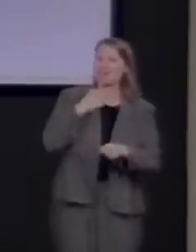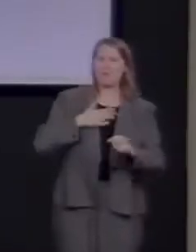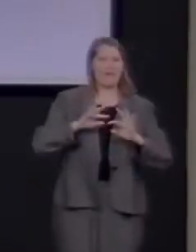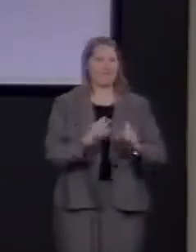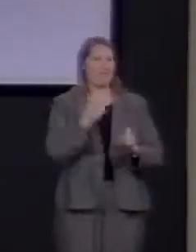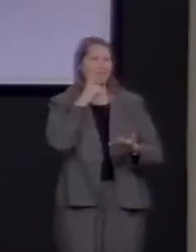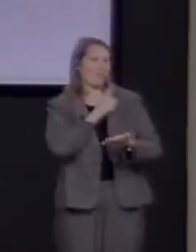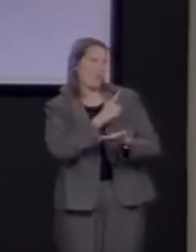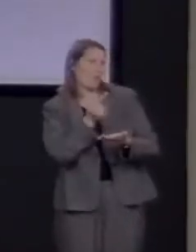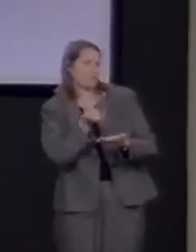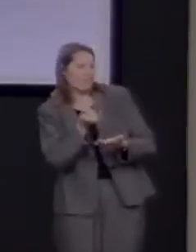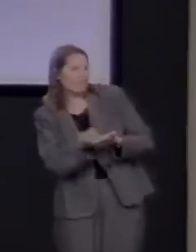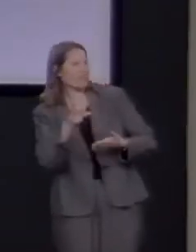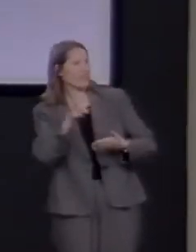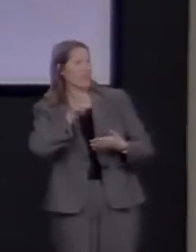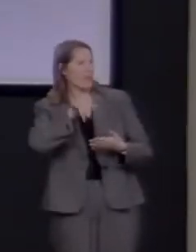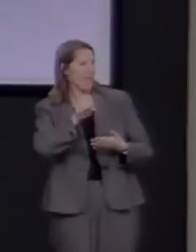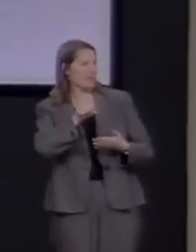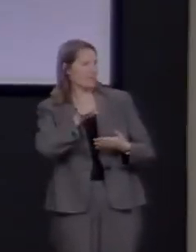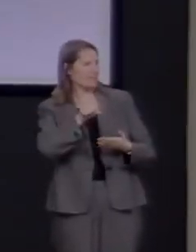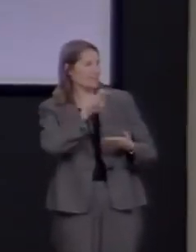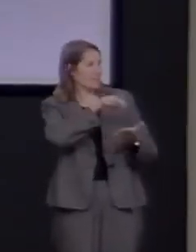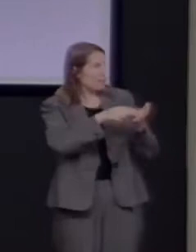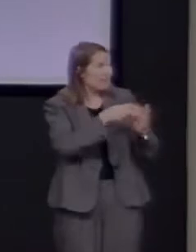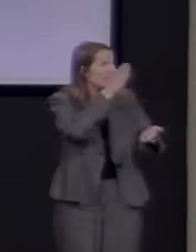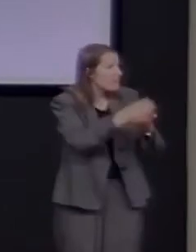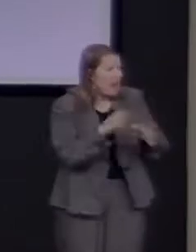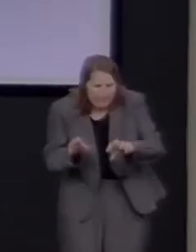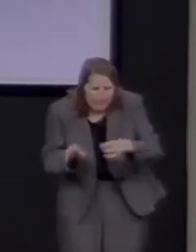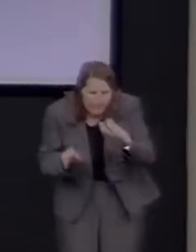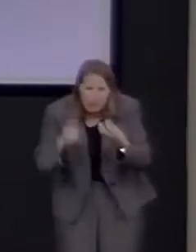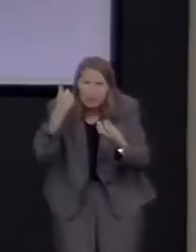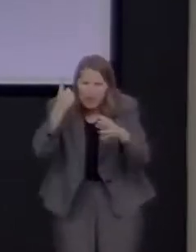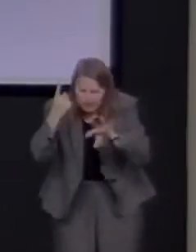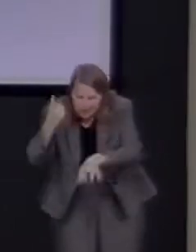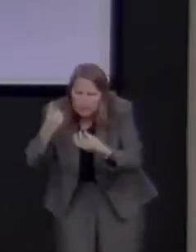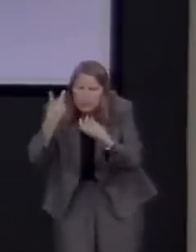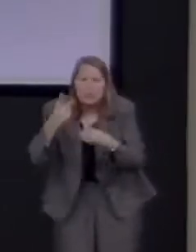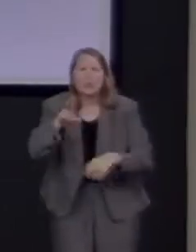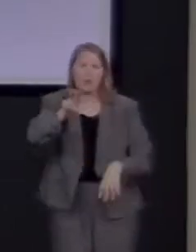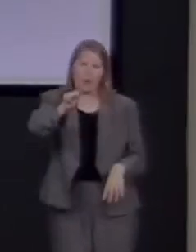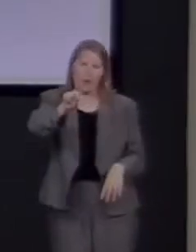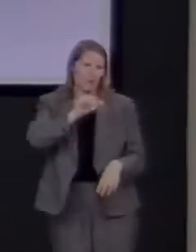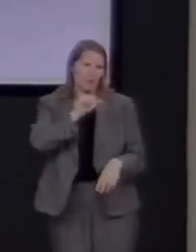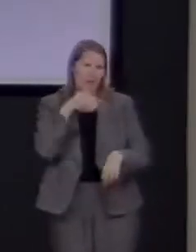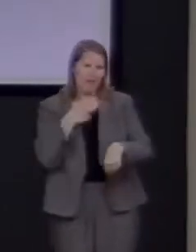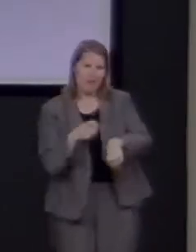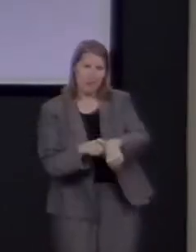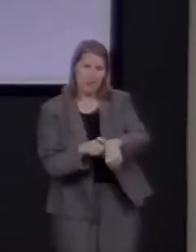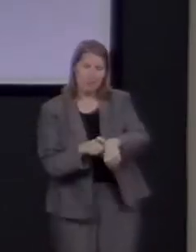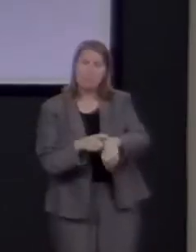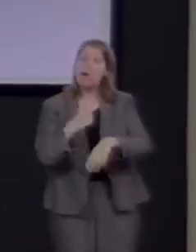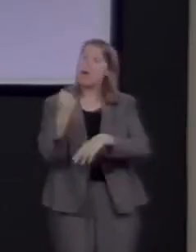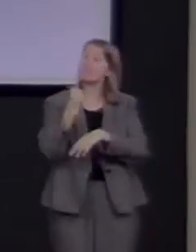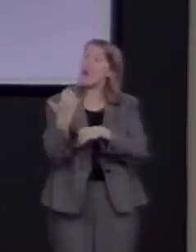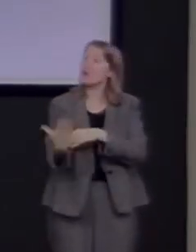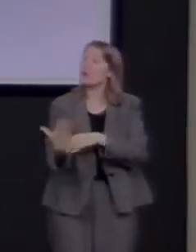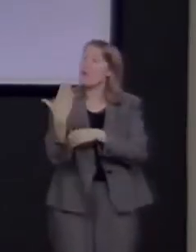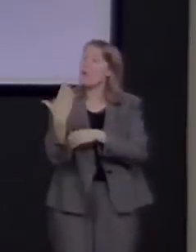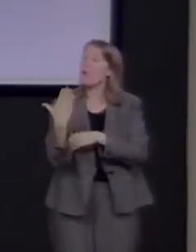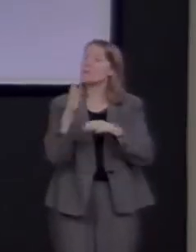for the next couple of days. But you don't have time to really count them out. On a Saturday morning, the situation could be very